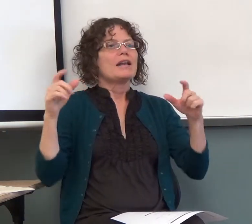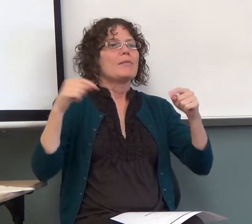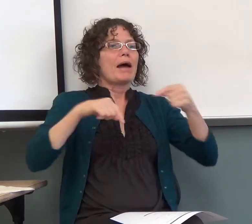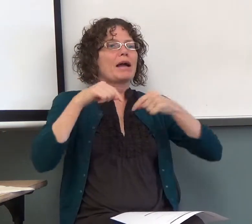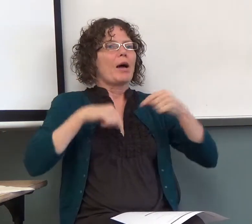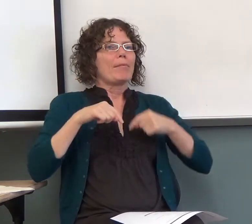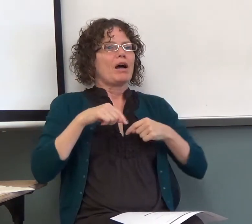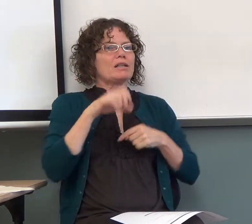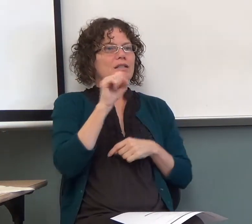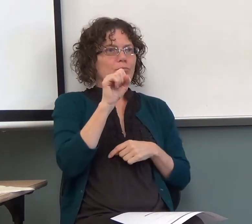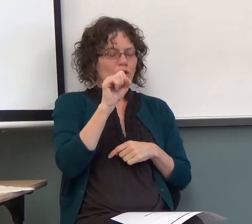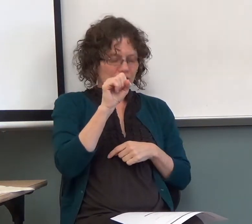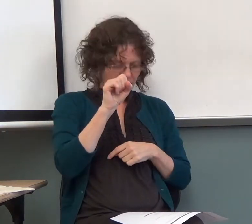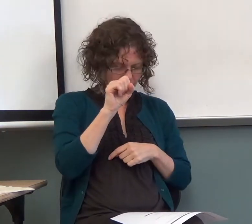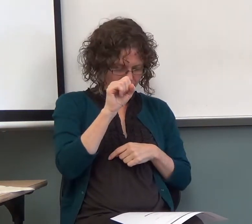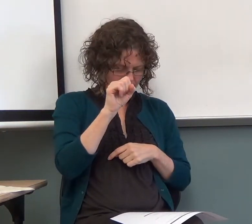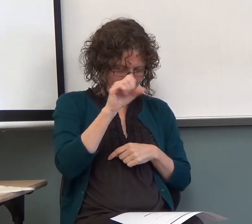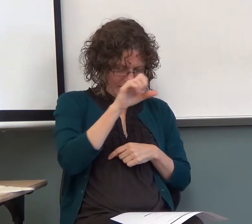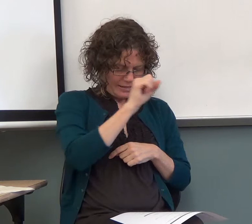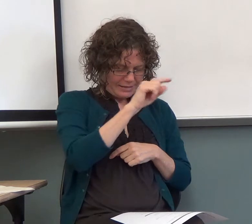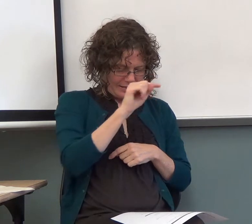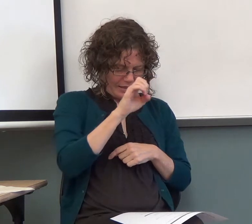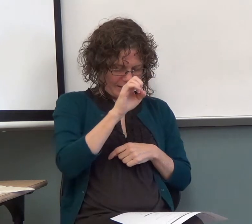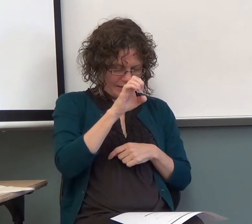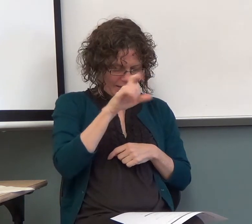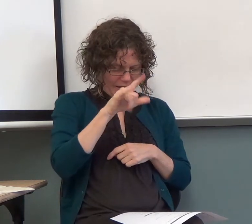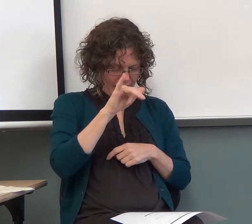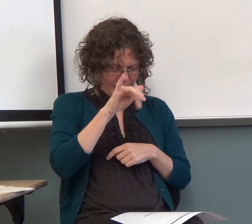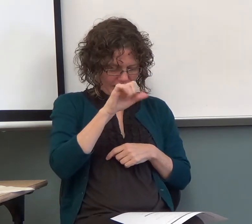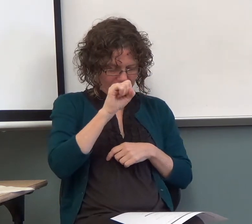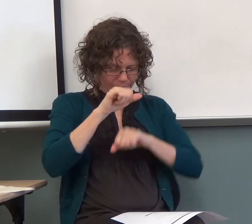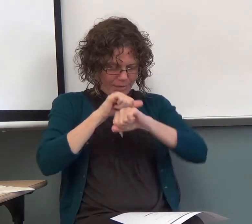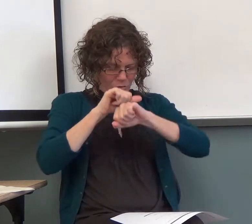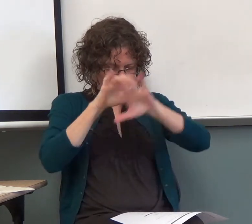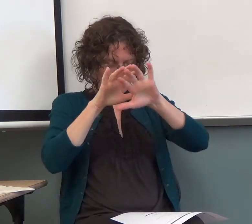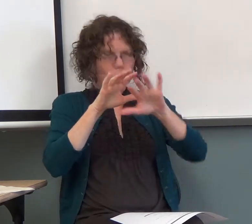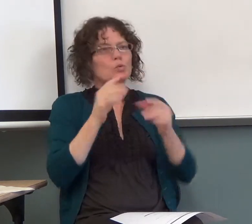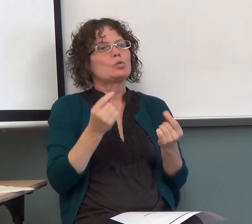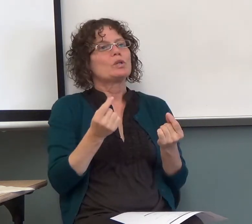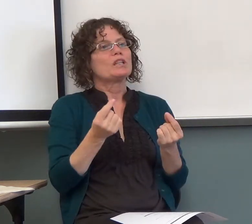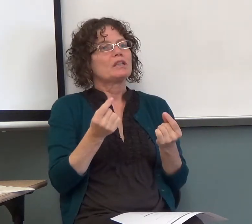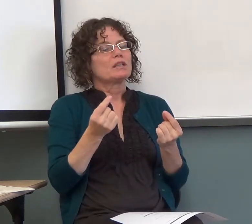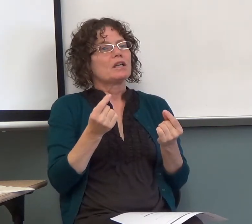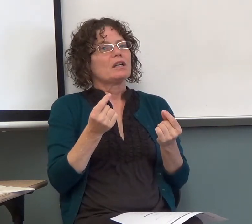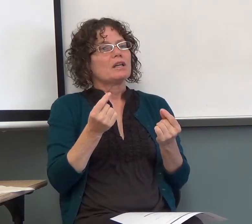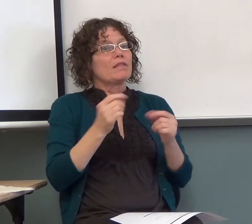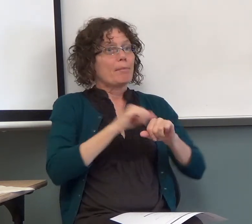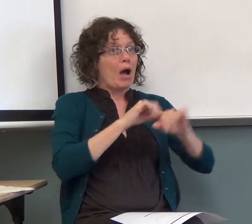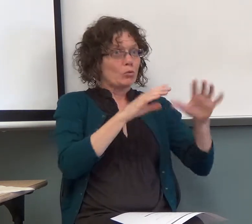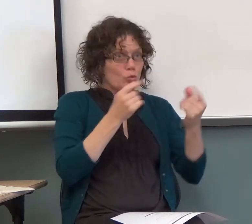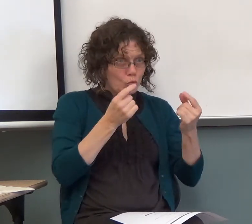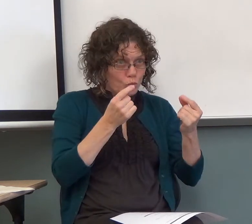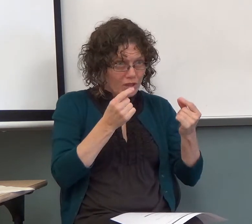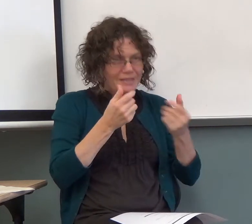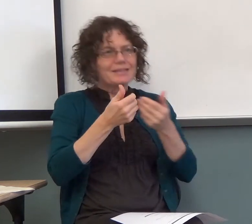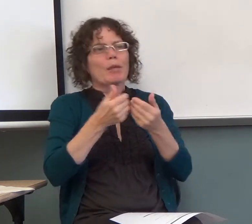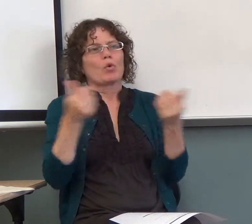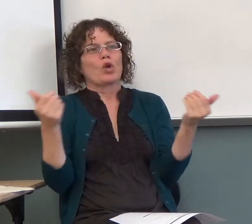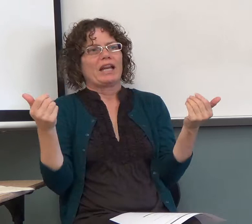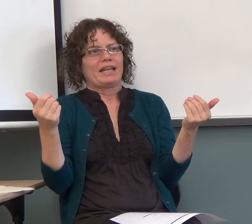St. Elias Mountains, good. And they are doing what? What are they doing? Separating. Separating, there we go. Okay. We got the who or the what that's doing the action,